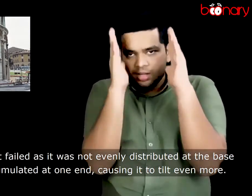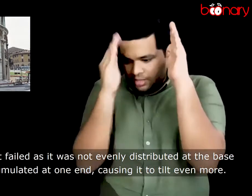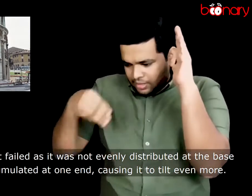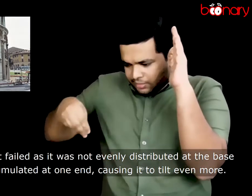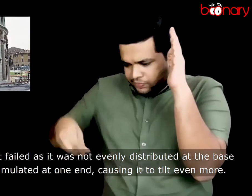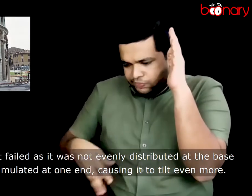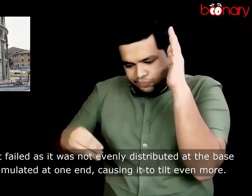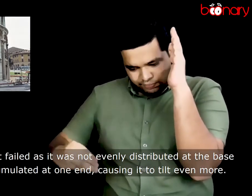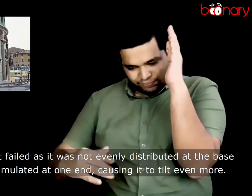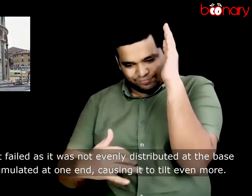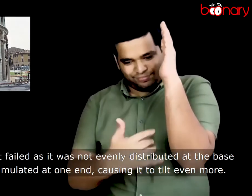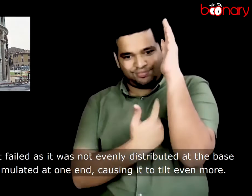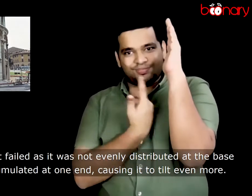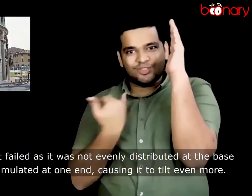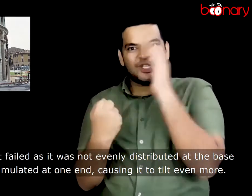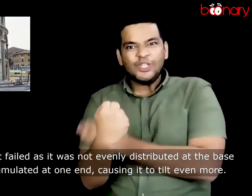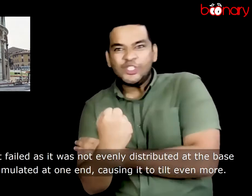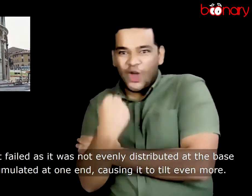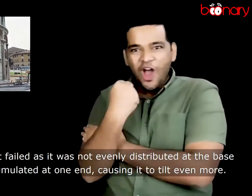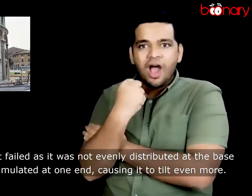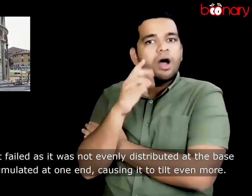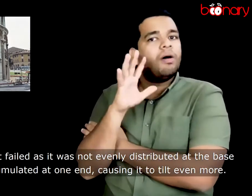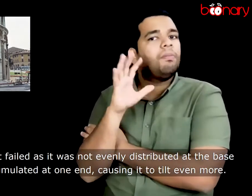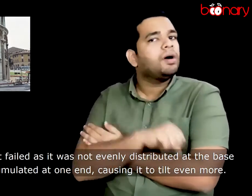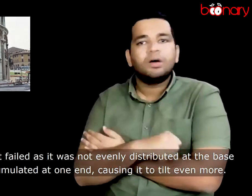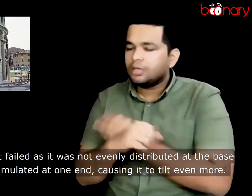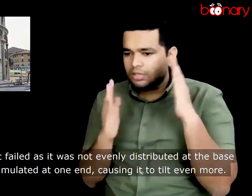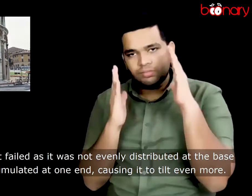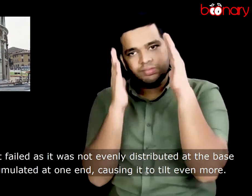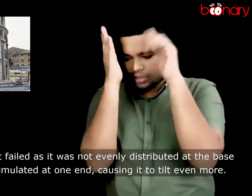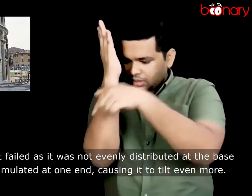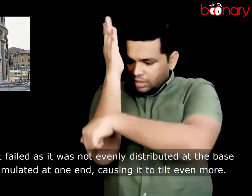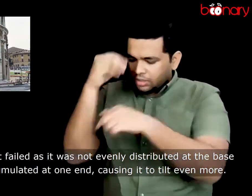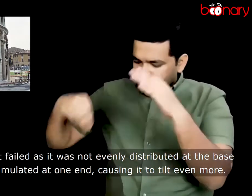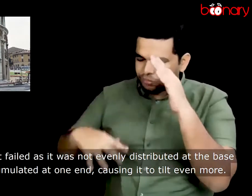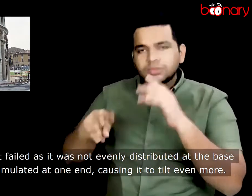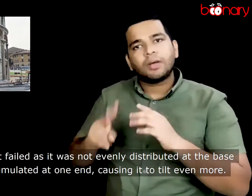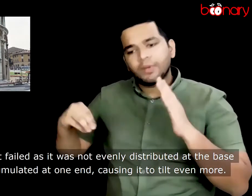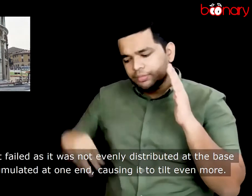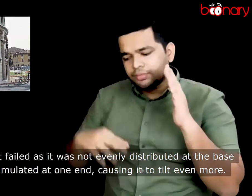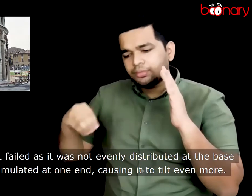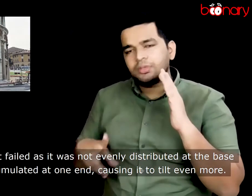not evenly distributed at the base and just accumulated at one end, causing it to tilt even more.